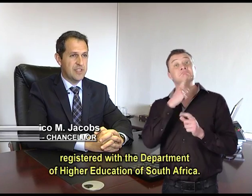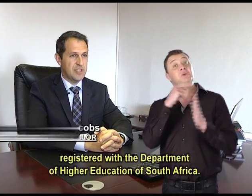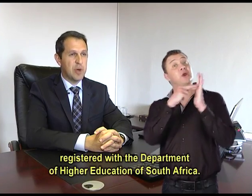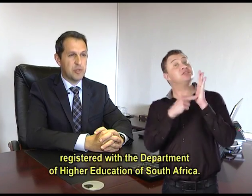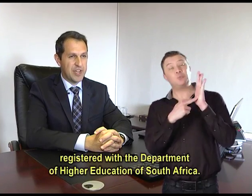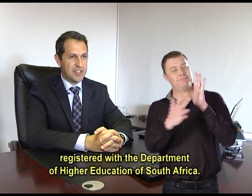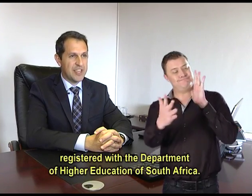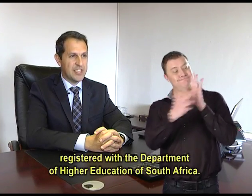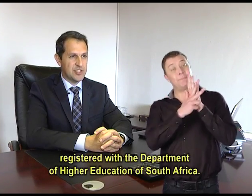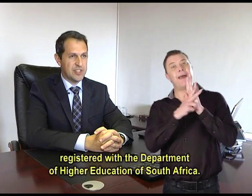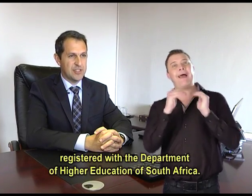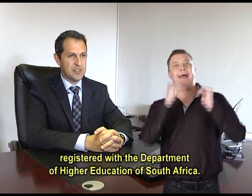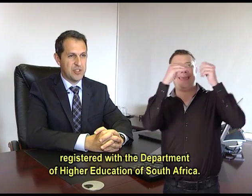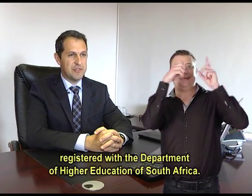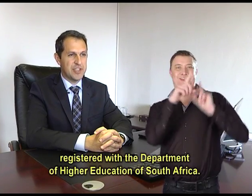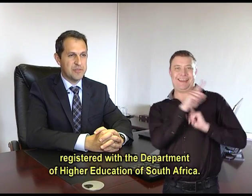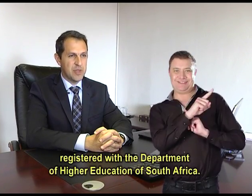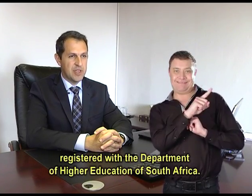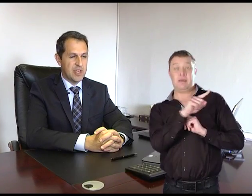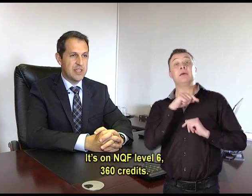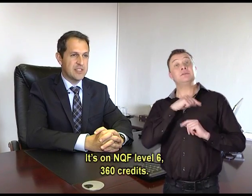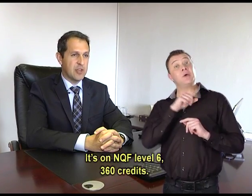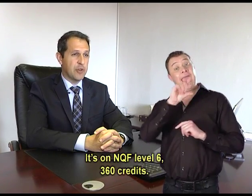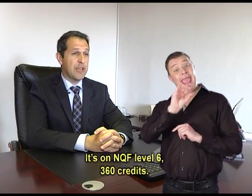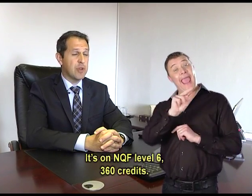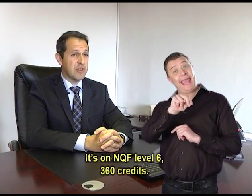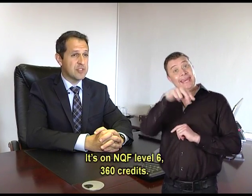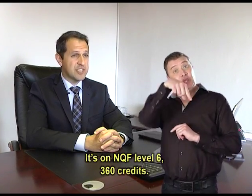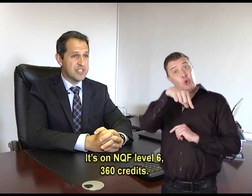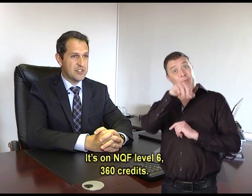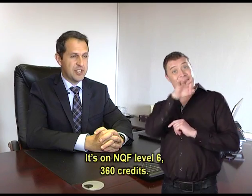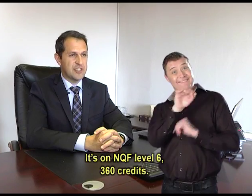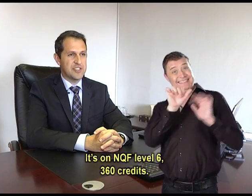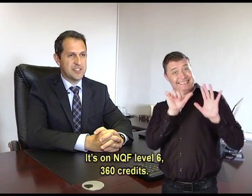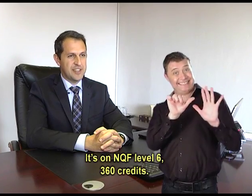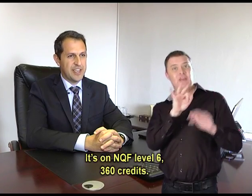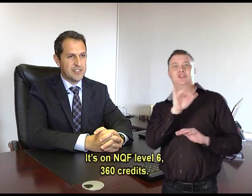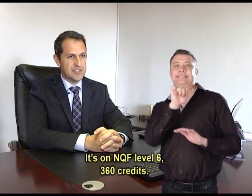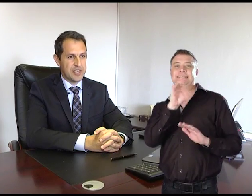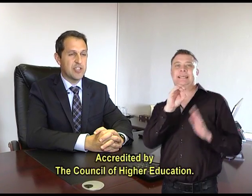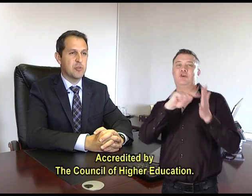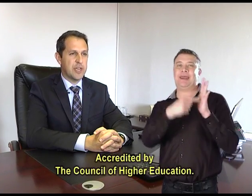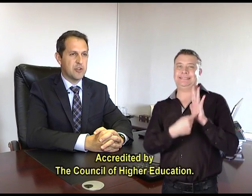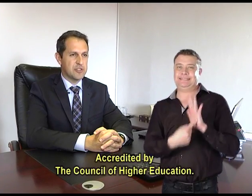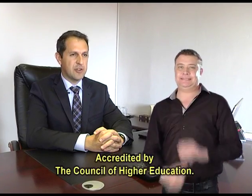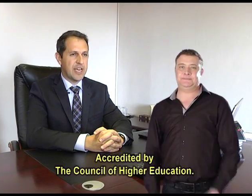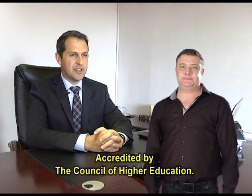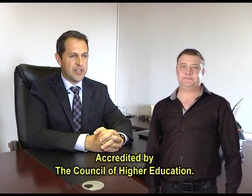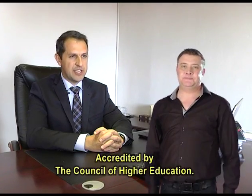the Department of Higher Education in South Africa. It's on NQF level 6, 360 credits, accredited by the Council on Higher